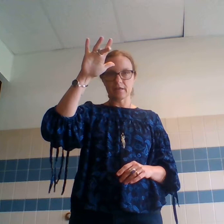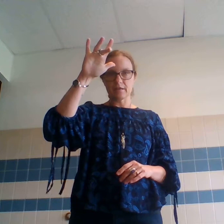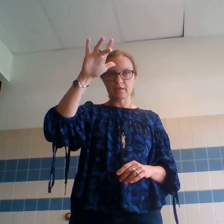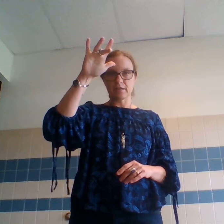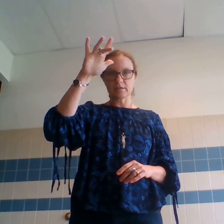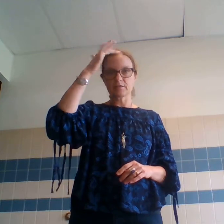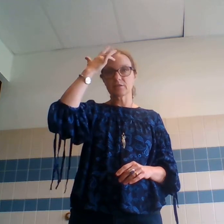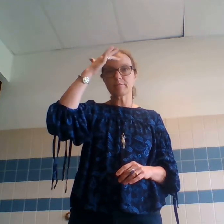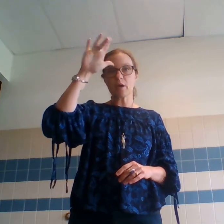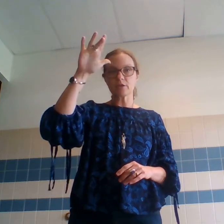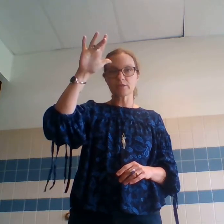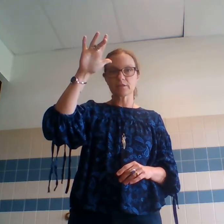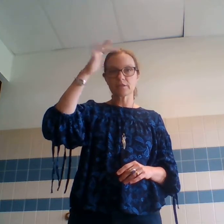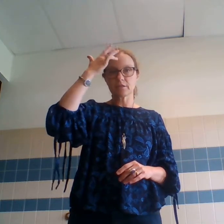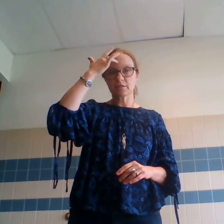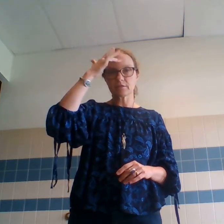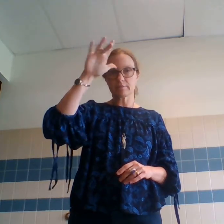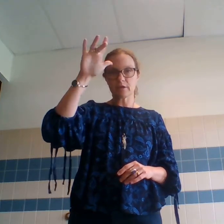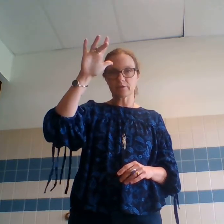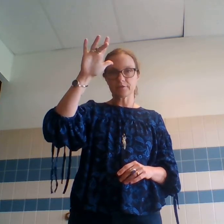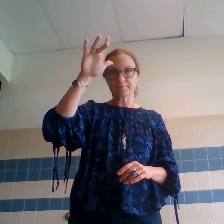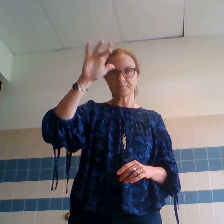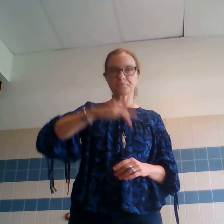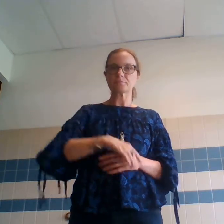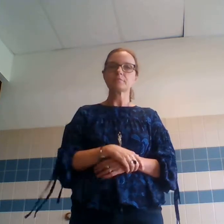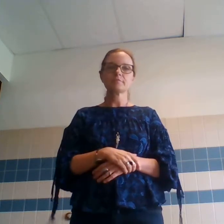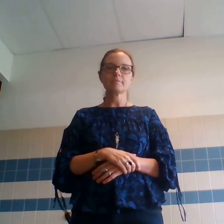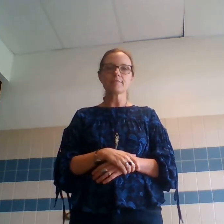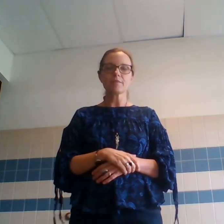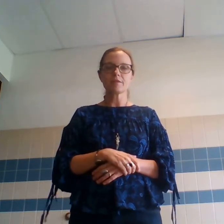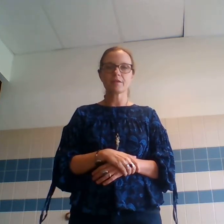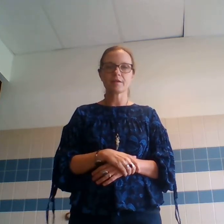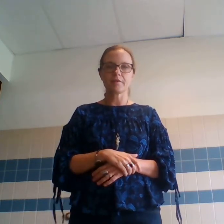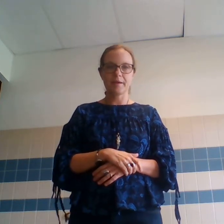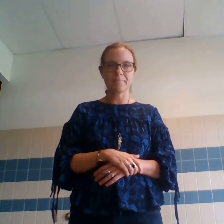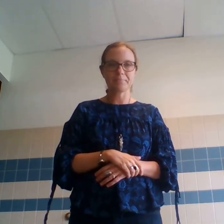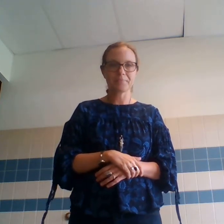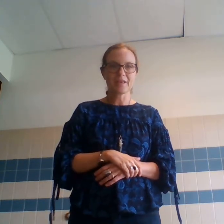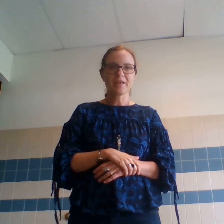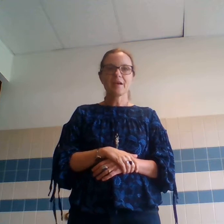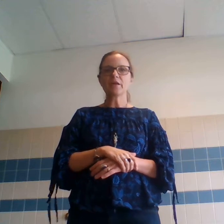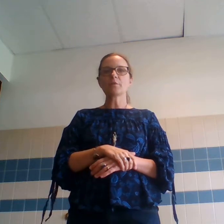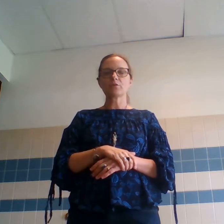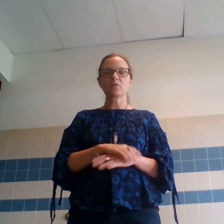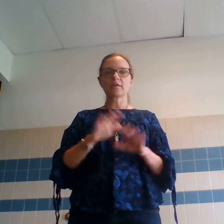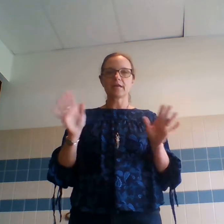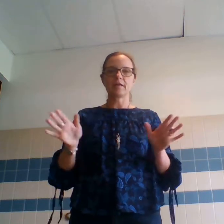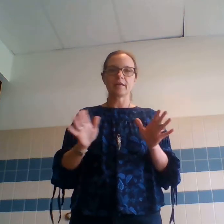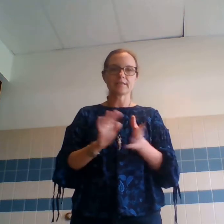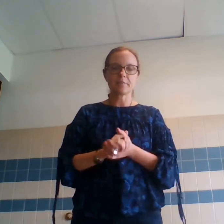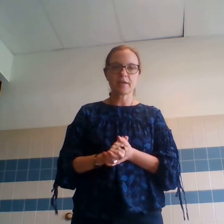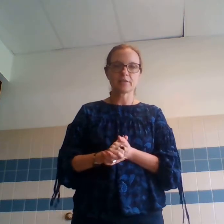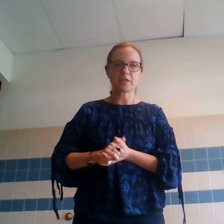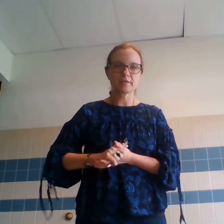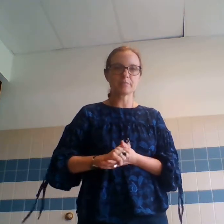hand, it's smart. Smart. All right. I know I'm throwing a lot at you guys. I apologize,